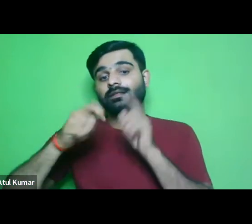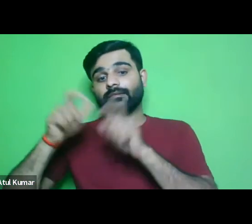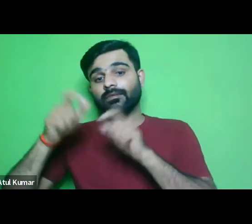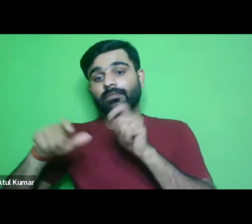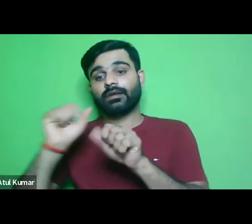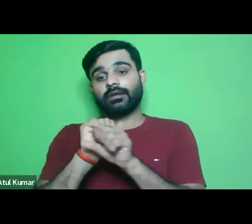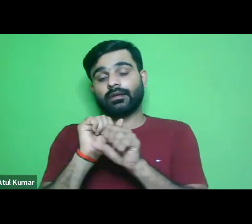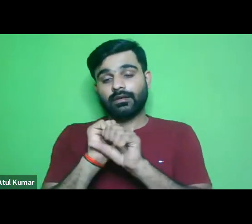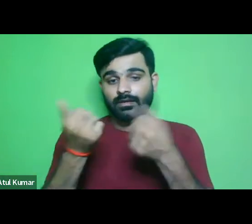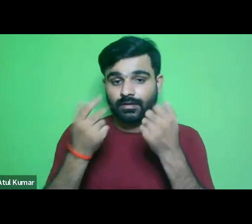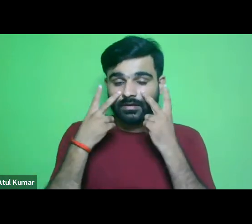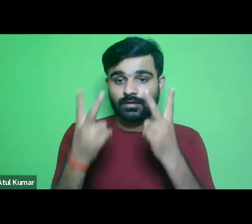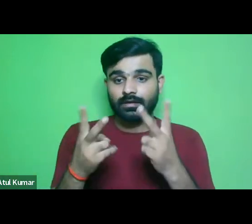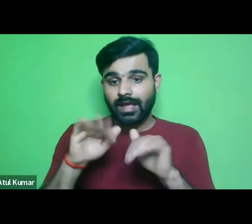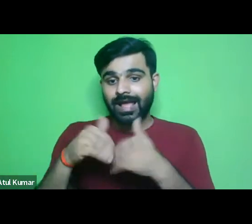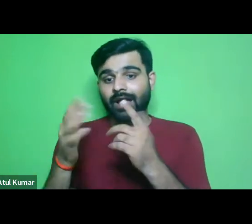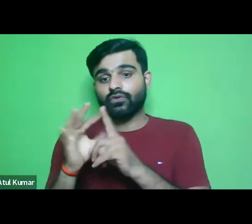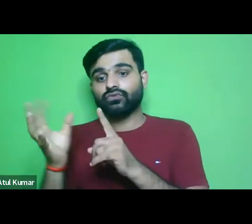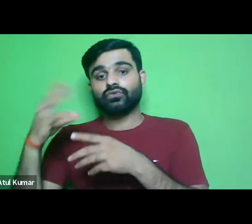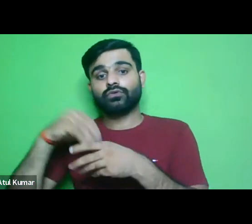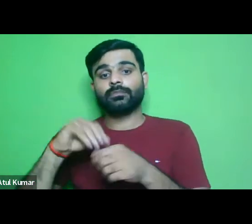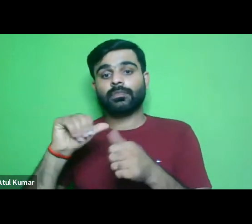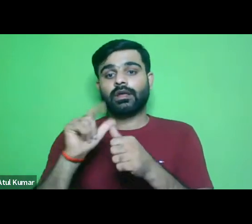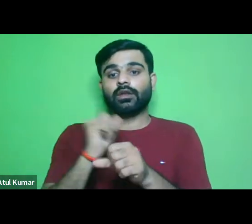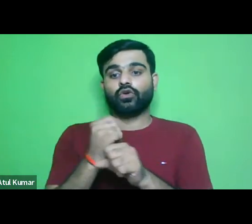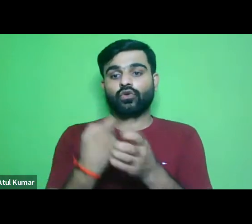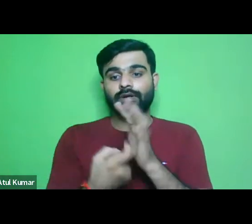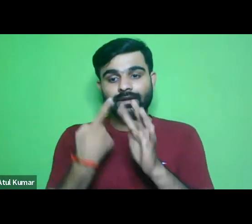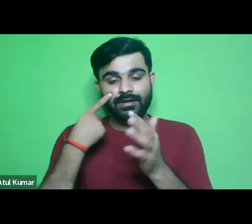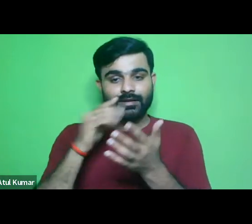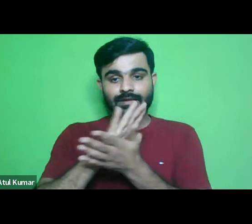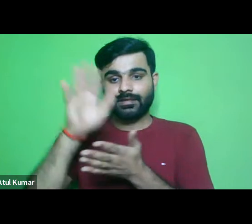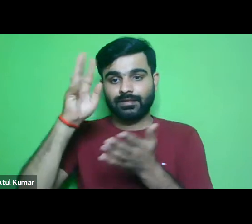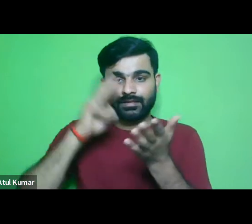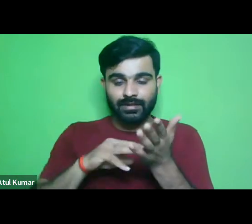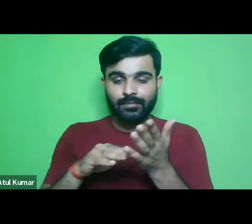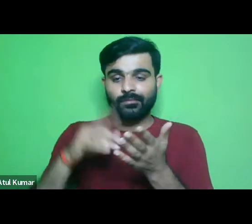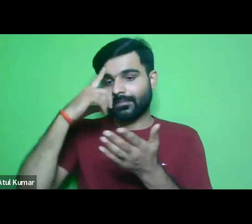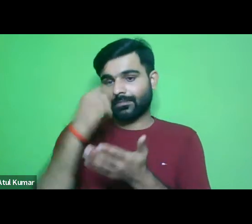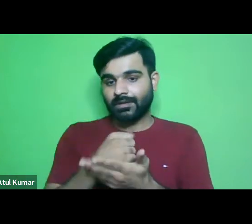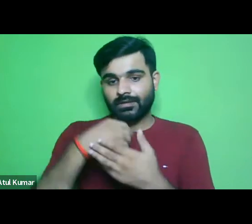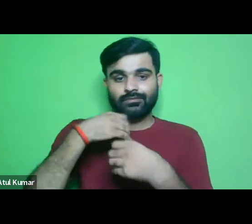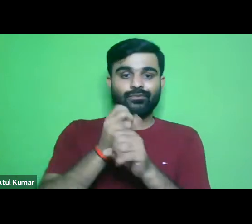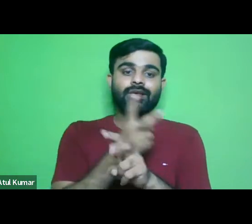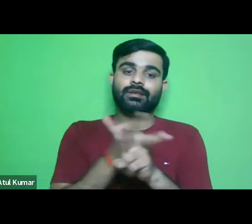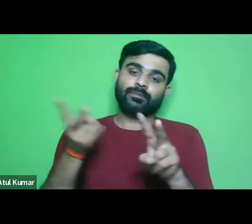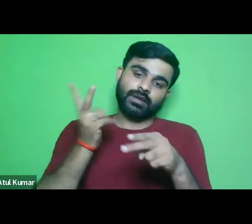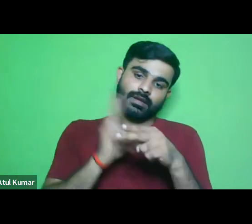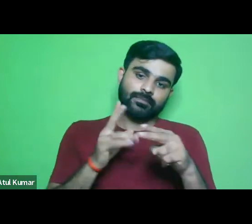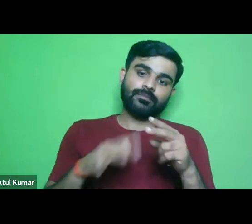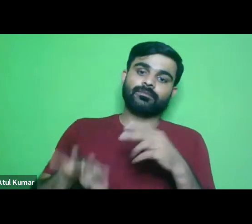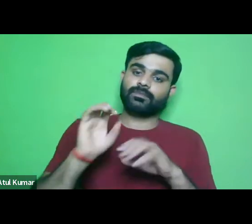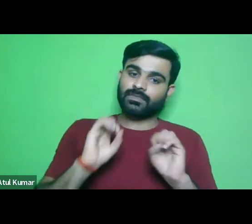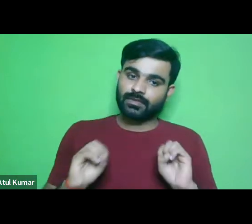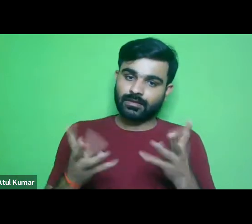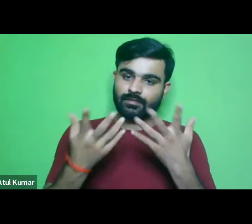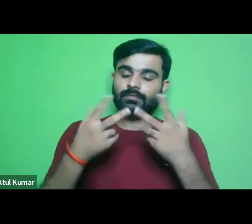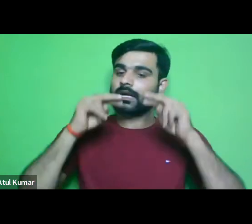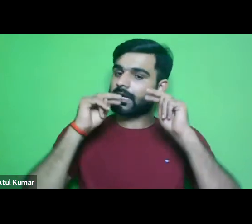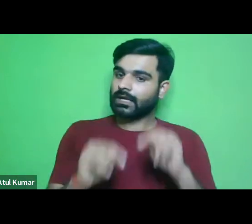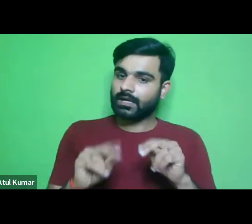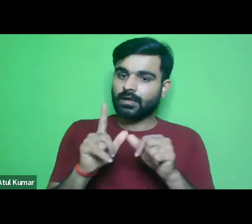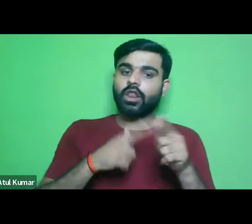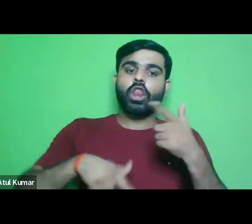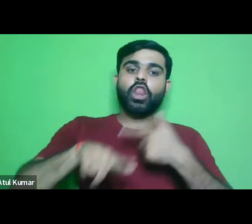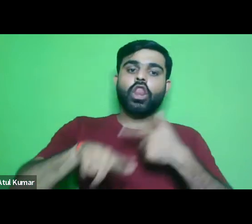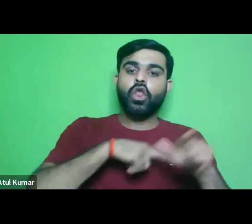be able to see how the algorithm is making its decisions. Is it meeting certain baseline criteria, right? Like, so initiatives like that need to be, I think,